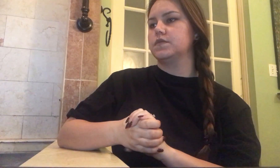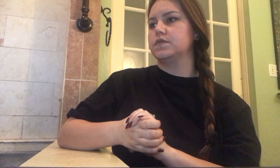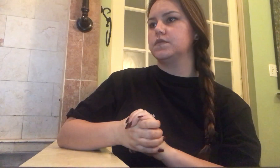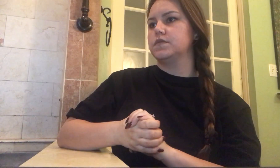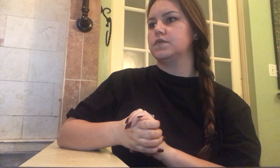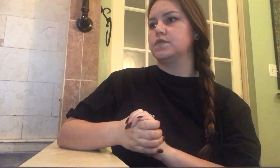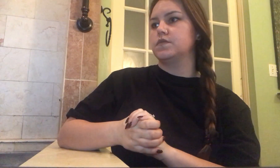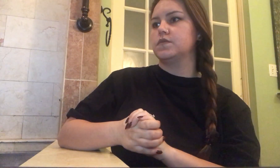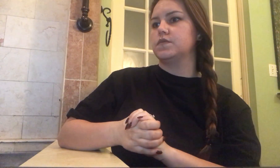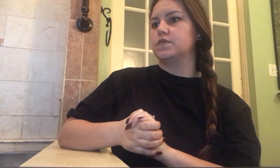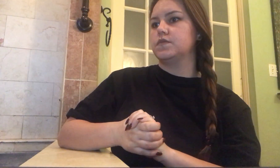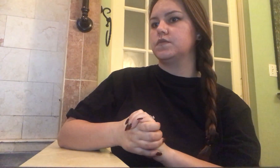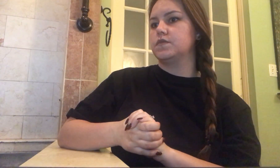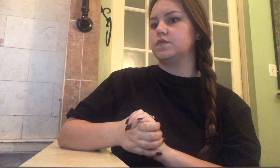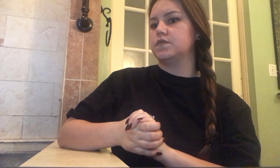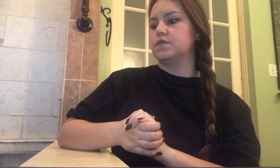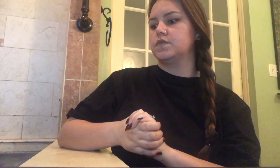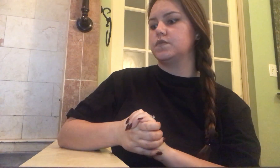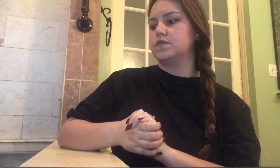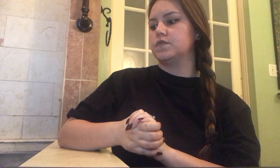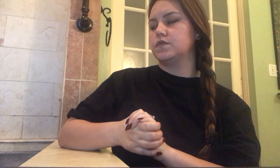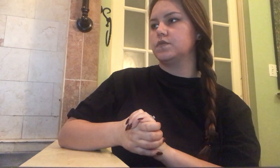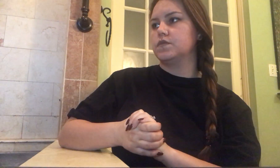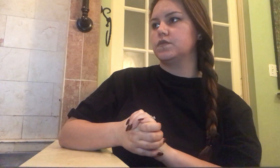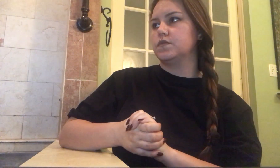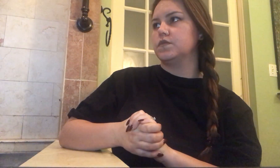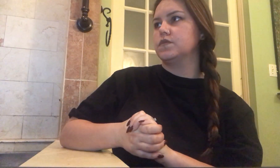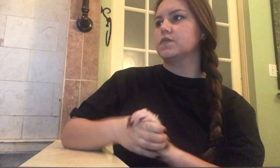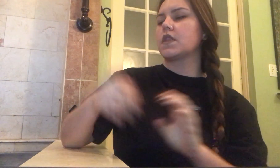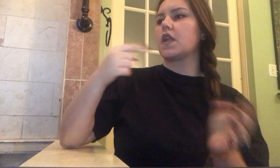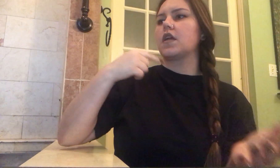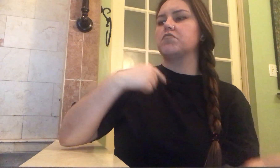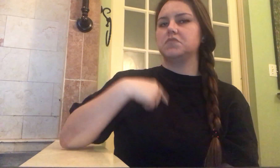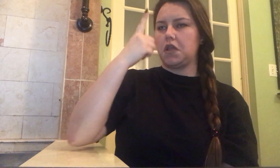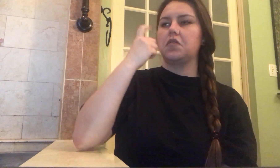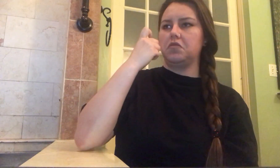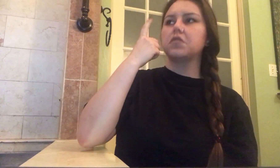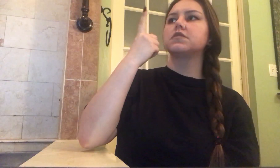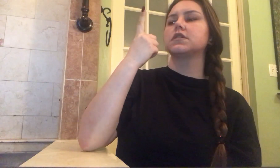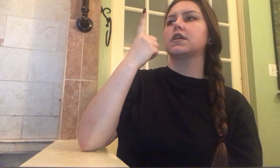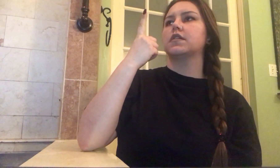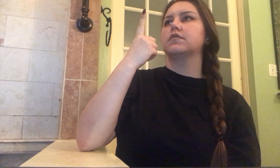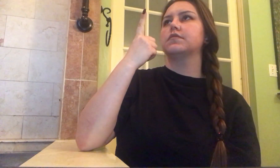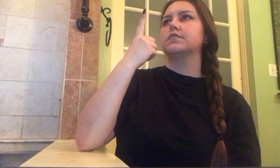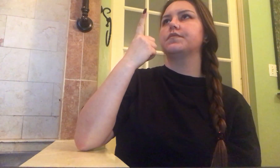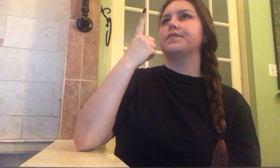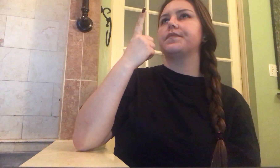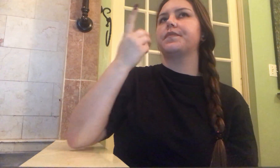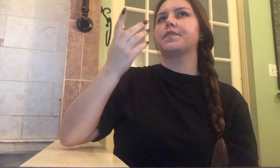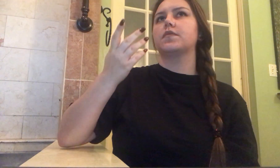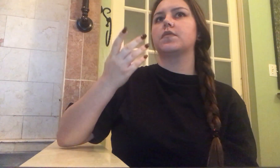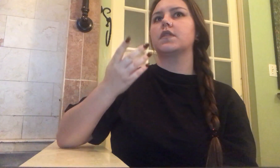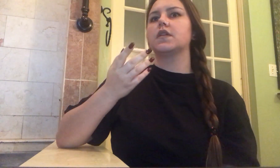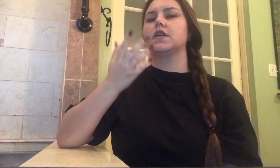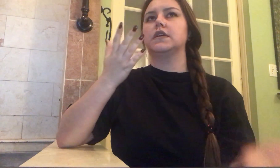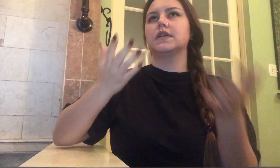partially in the same way that, like, on some level, I guess it's sort of like I need to make sure my daughter's school